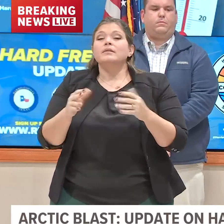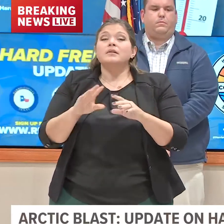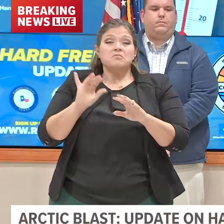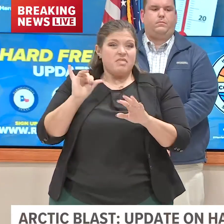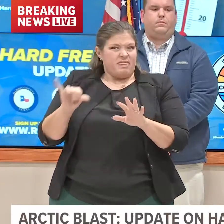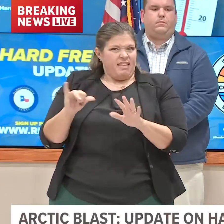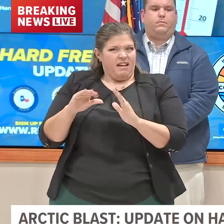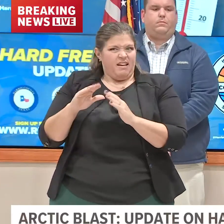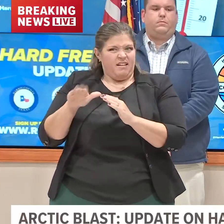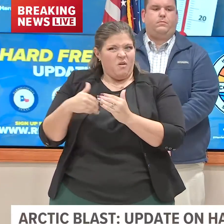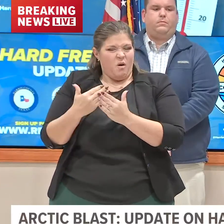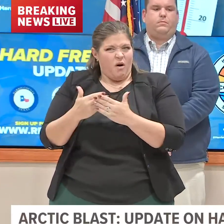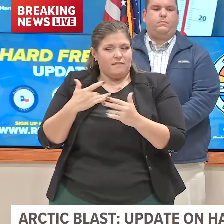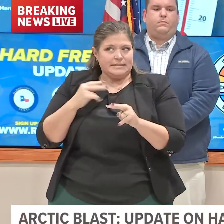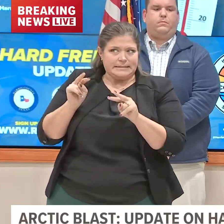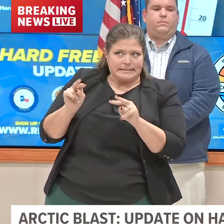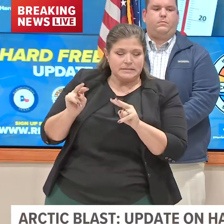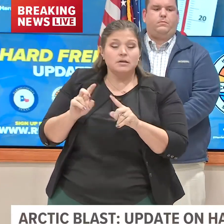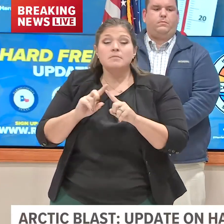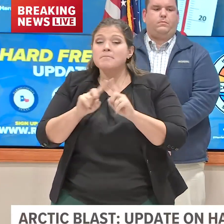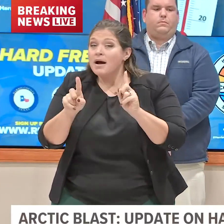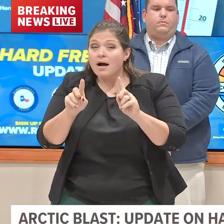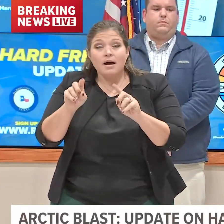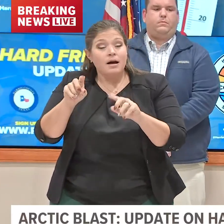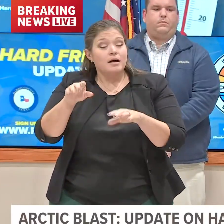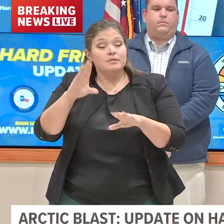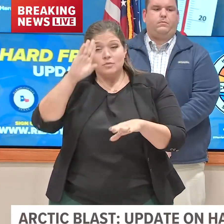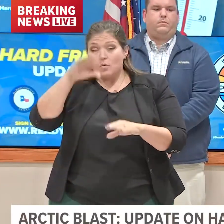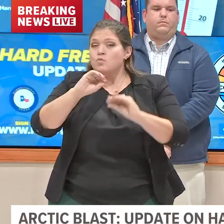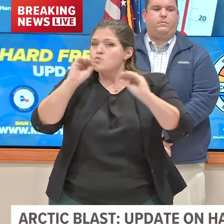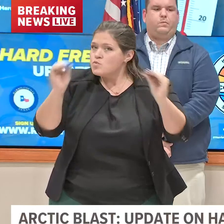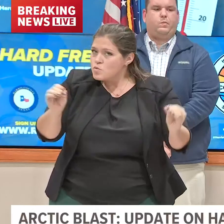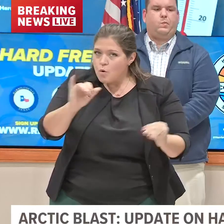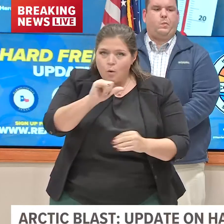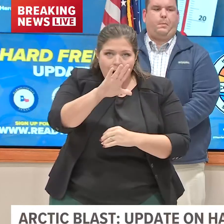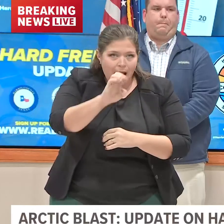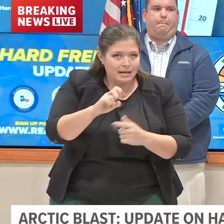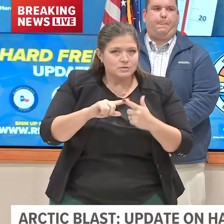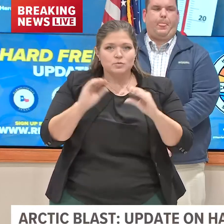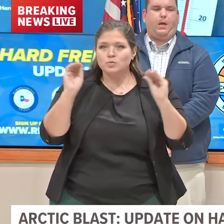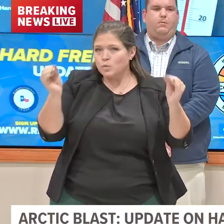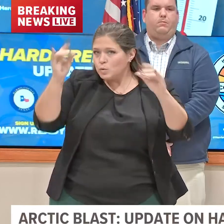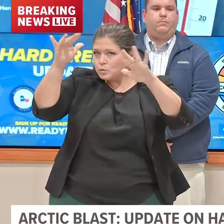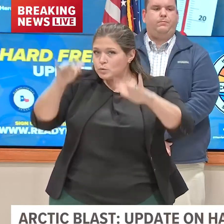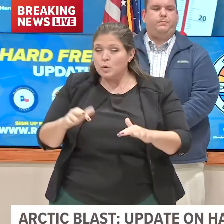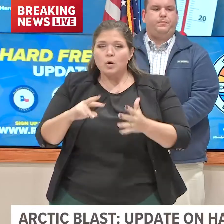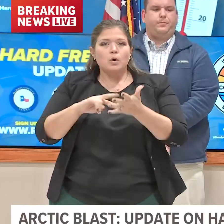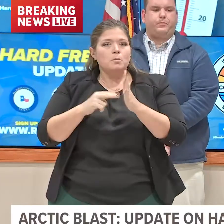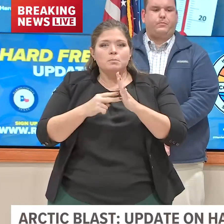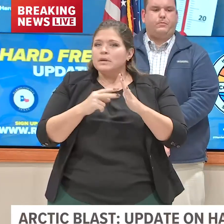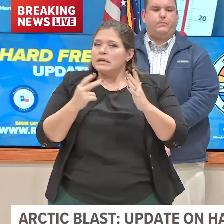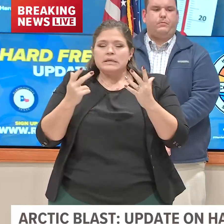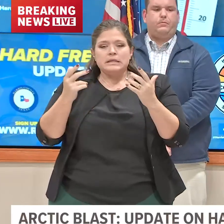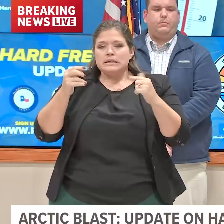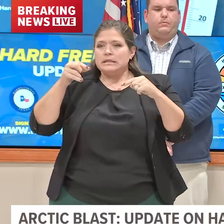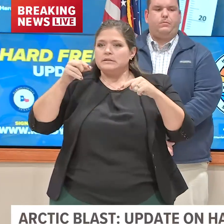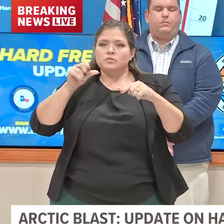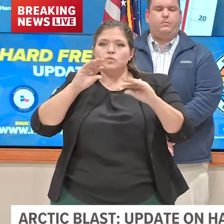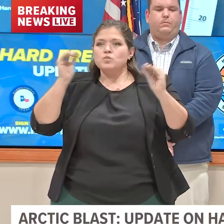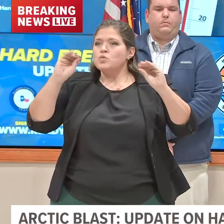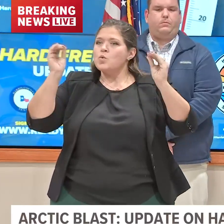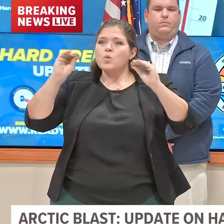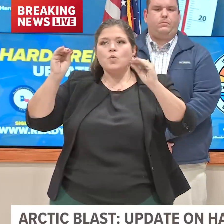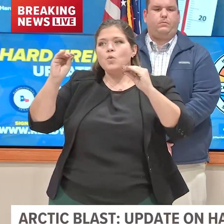is ice. We are not expecting this week's weather to carry precipitation, meaning we do not expect ice